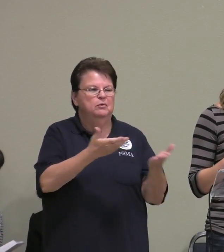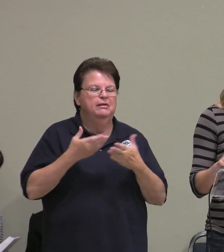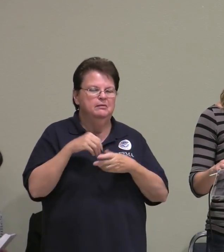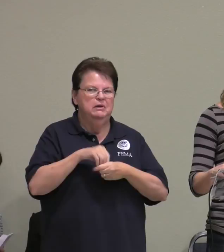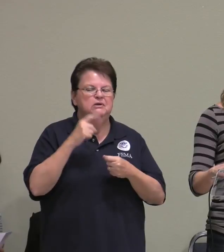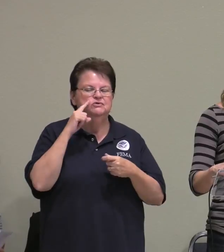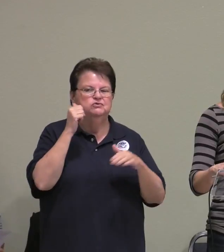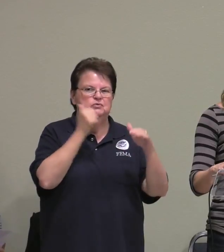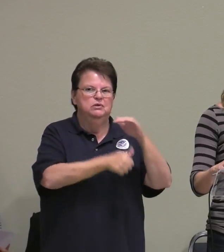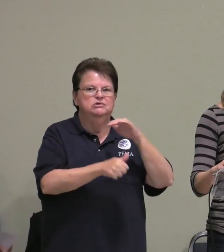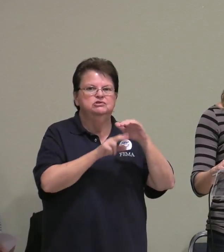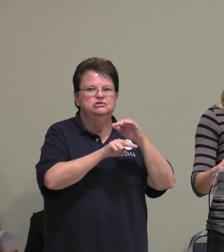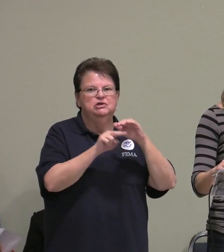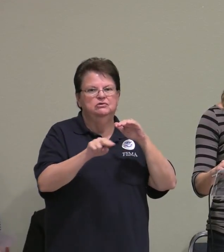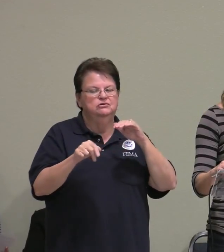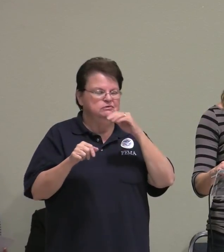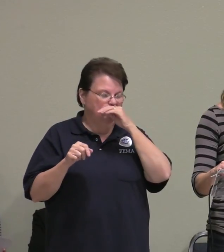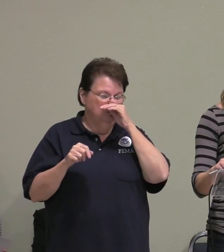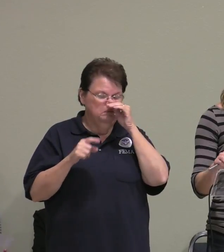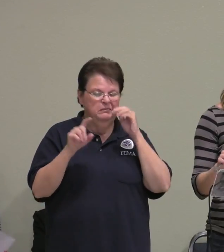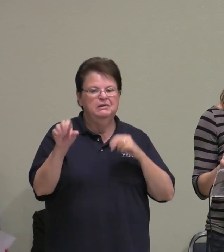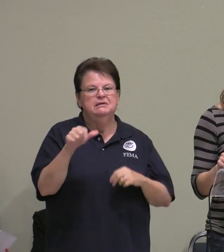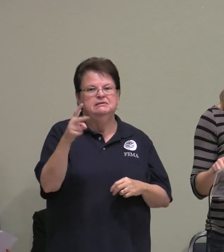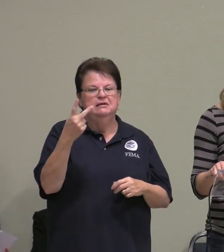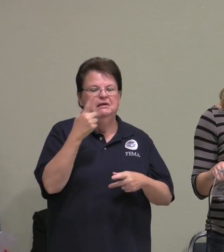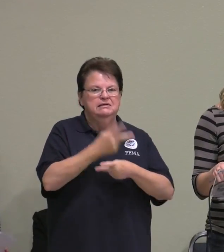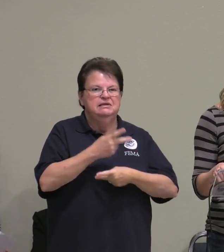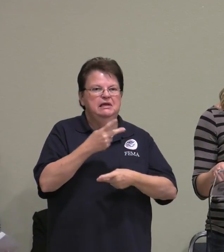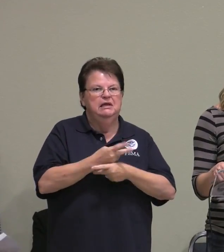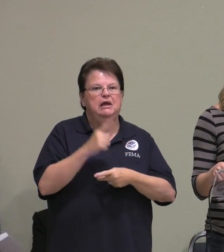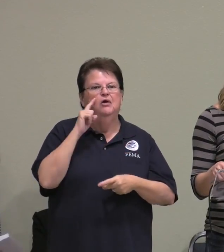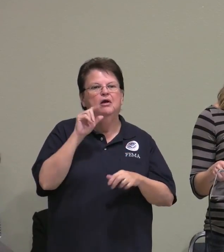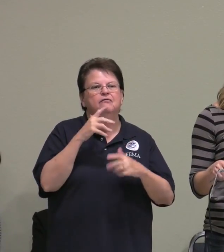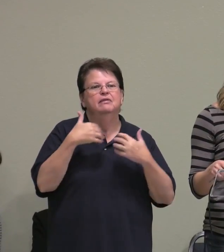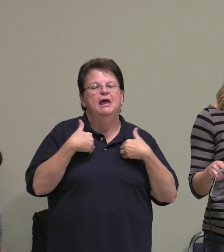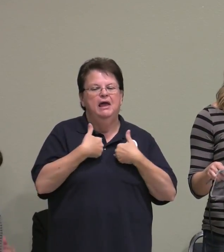The second operation is caring for animals within the fire